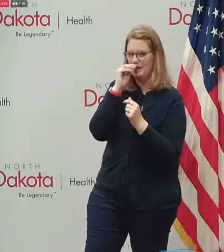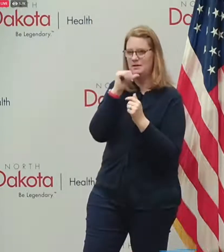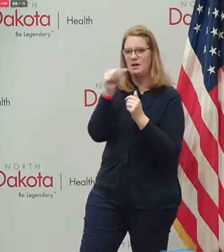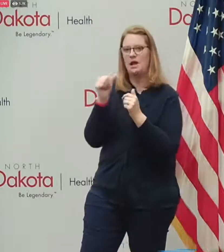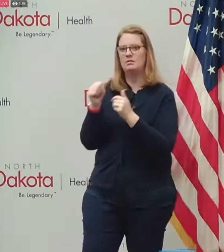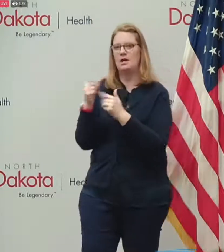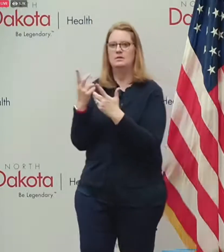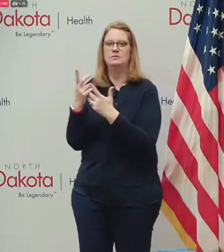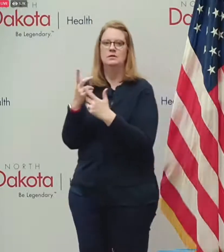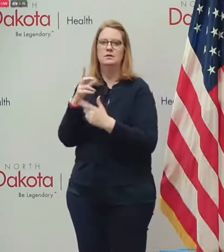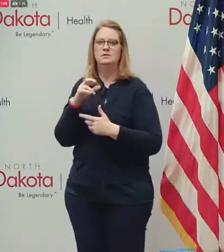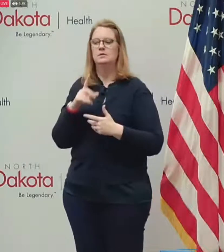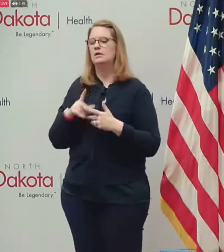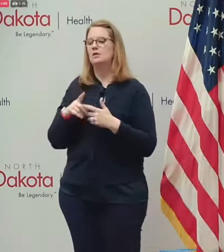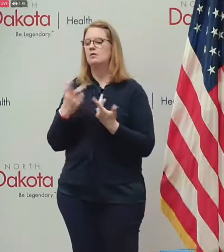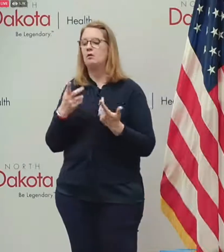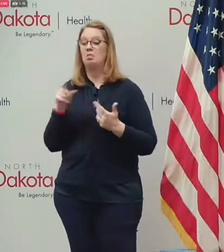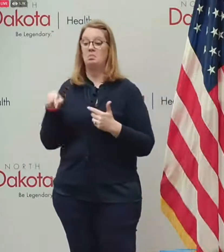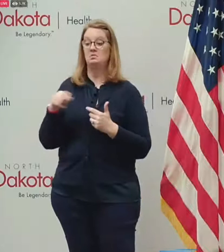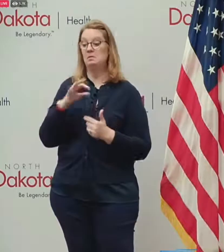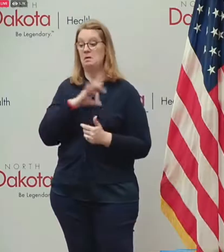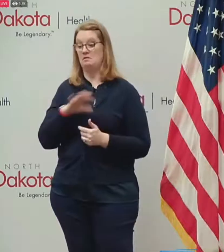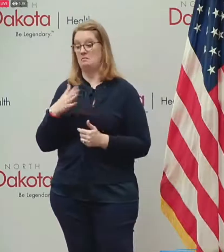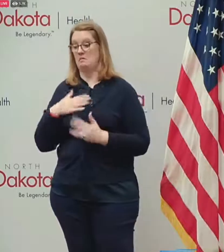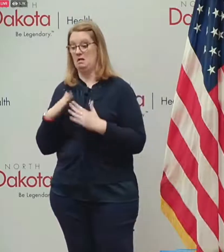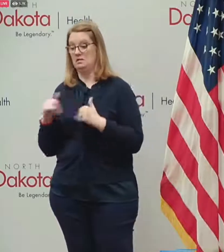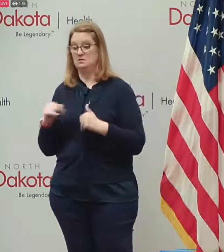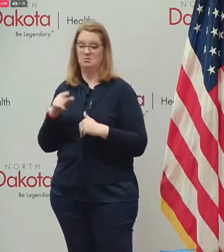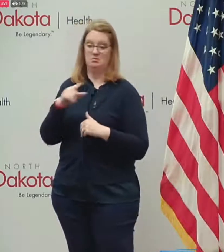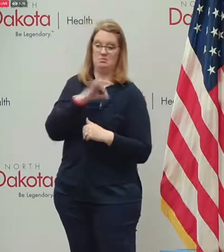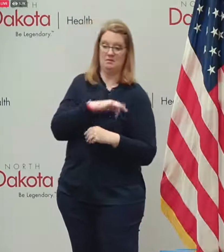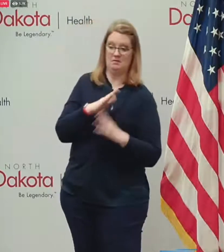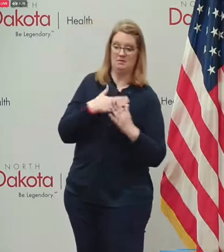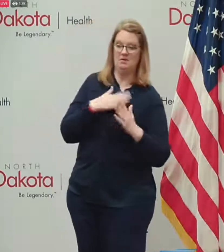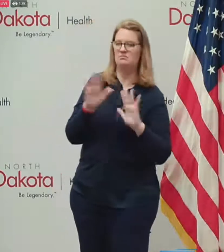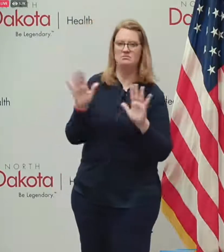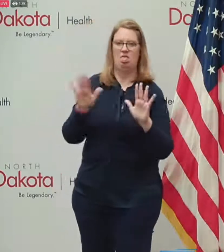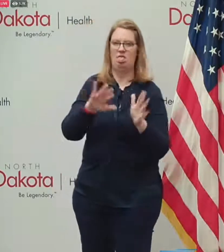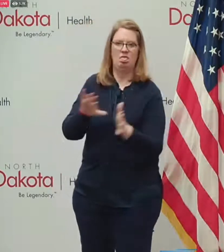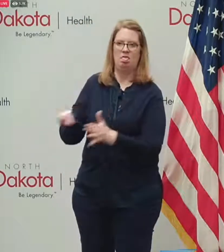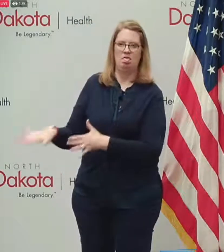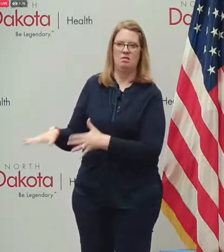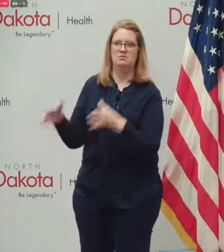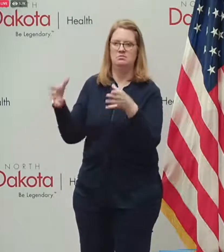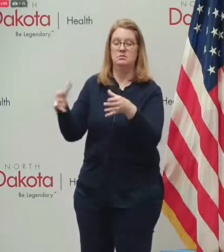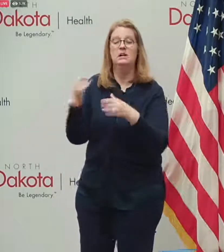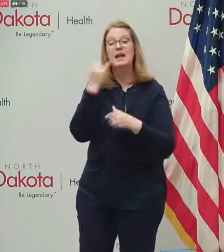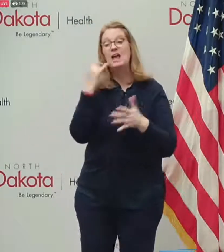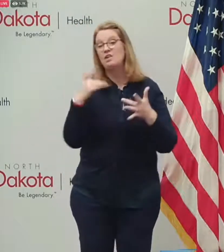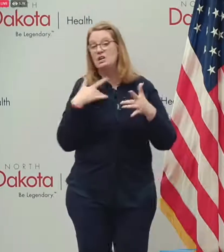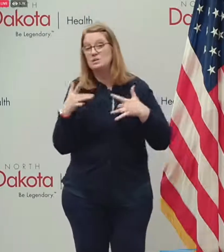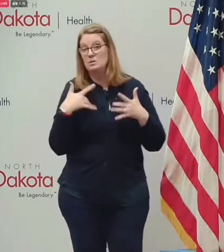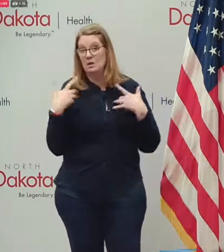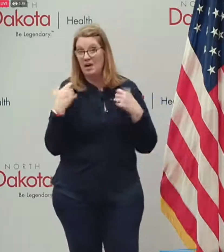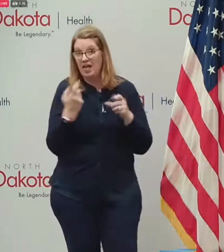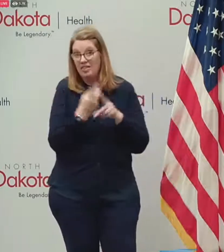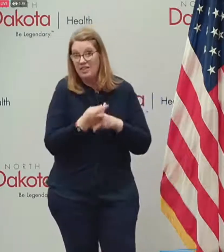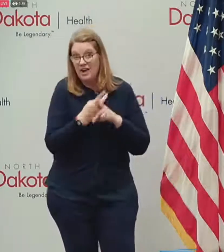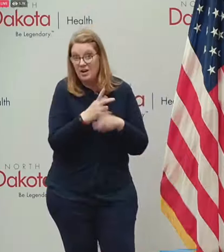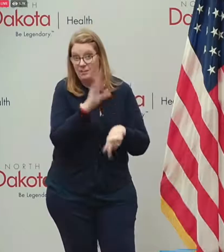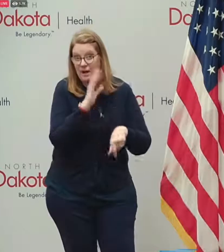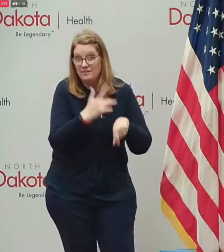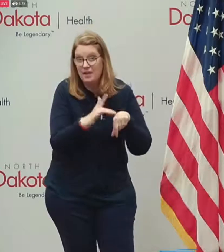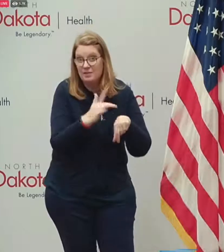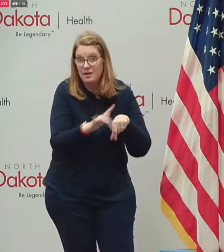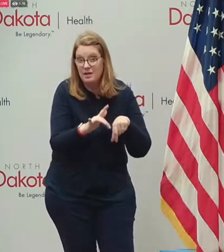if we're going to work our way through that. But I would also say, again, if you're worried about healthcare capacity, one way to take care of healthcare capacity is